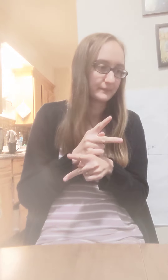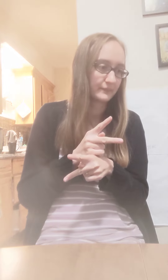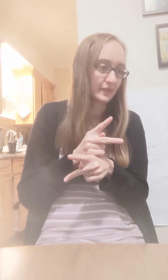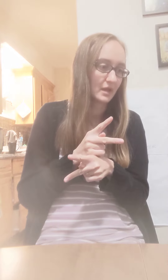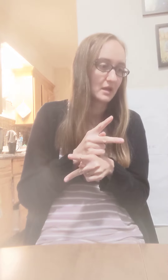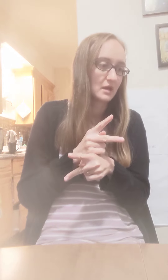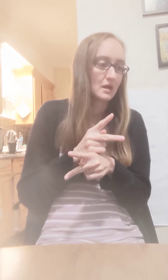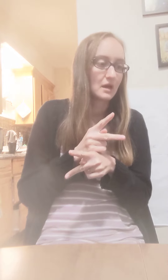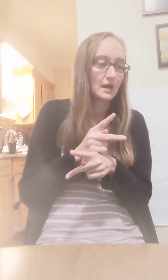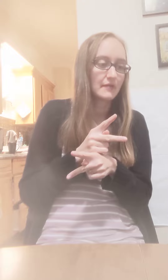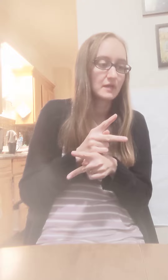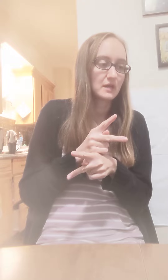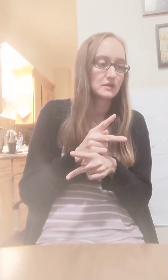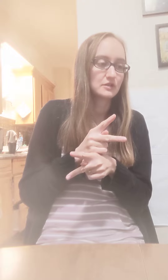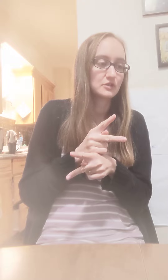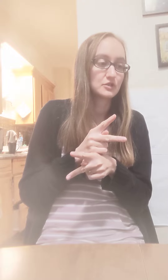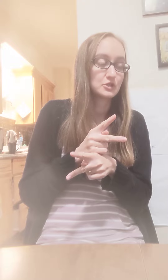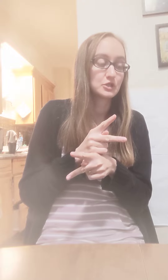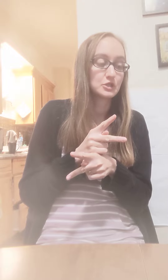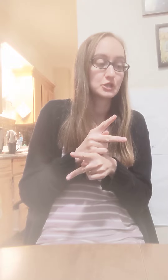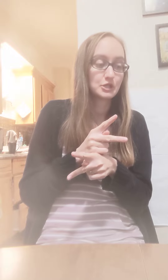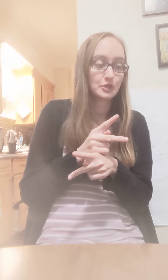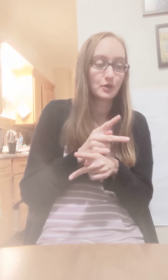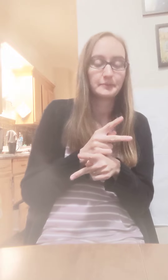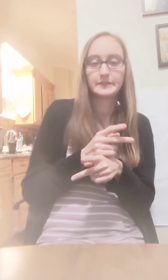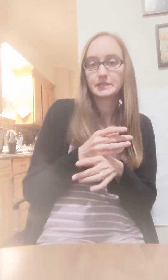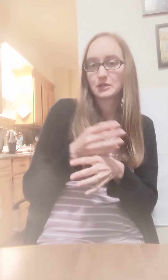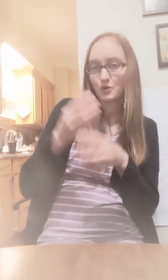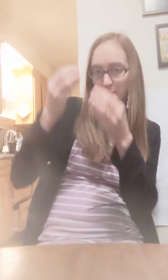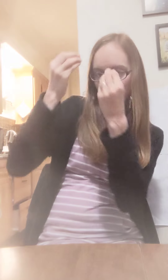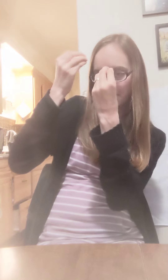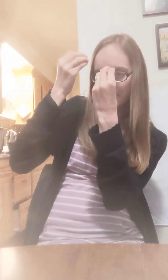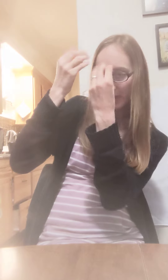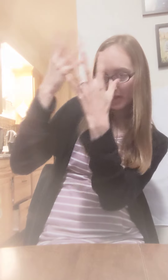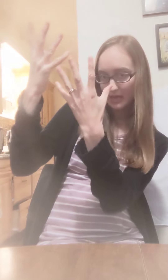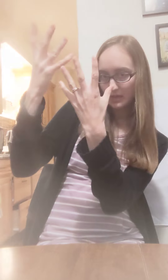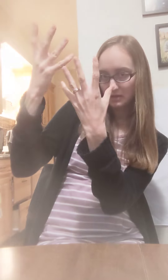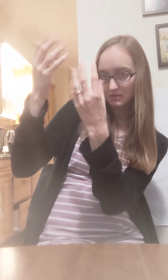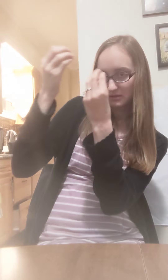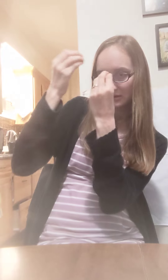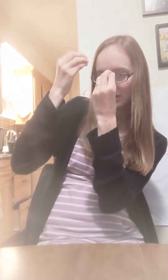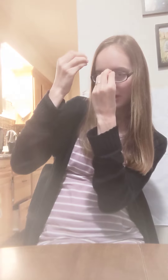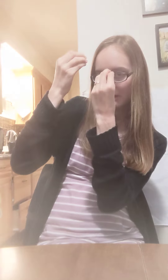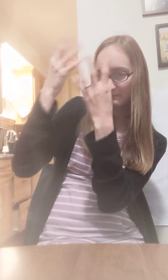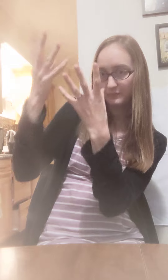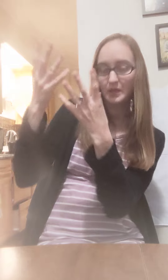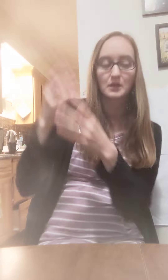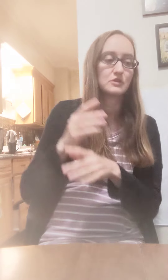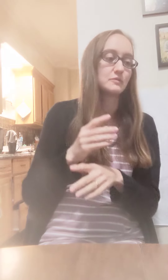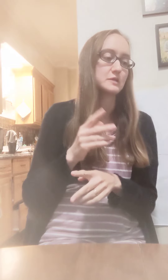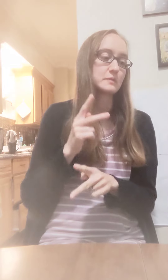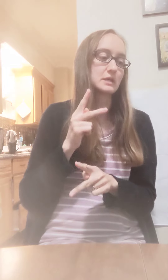and then to do, I'm going to sign obey, um, you must be